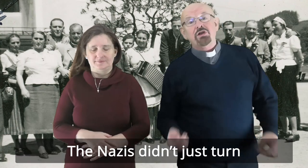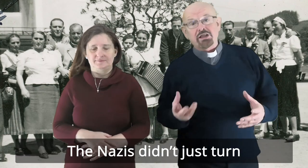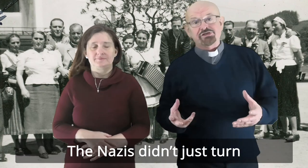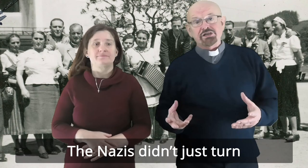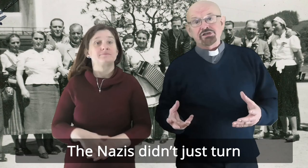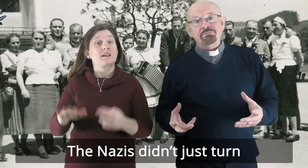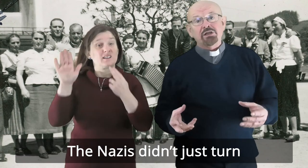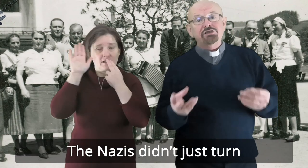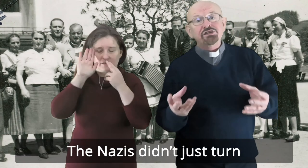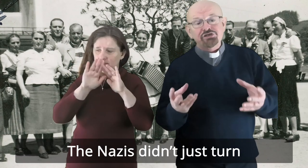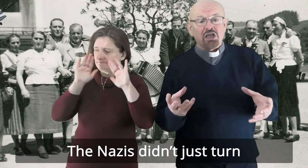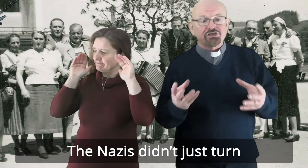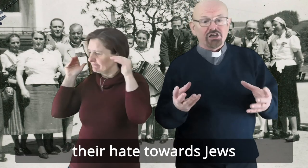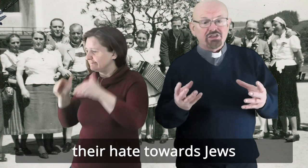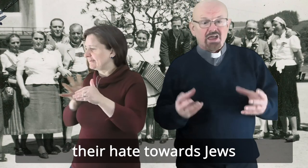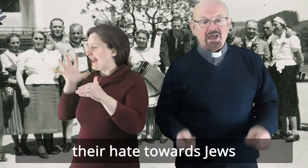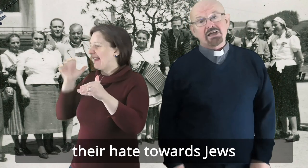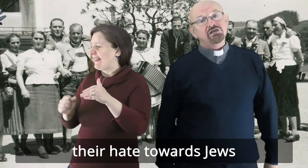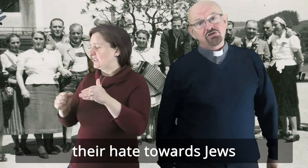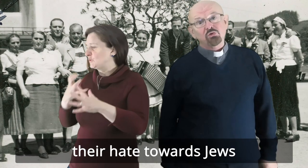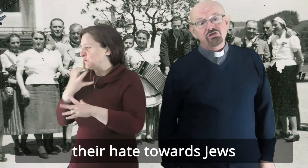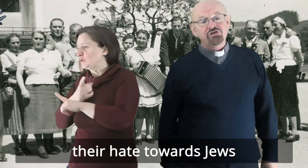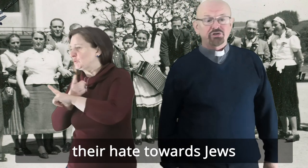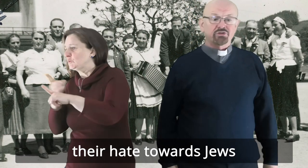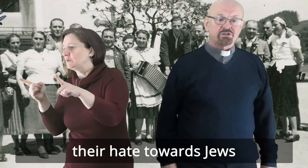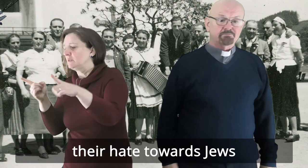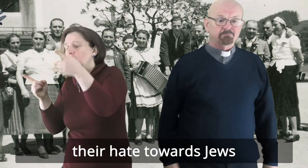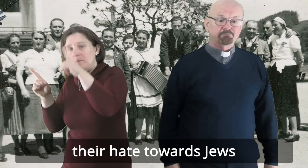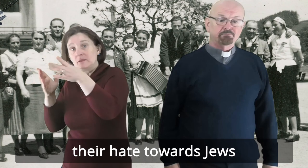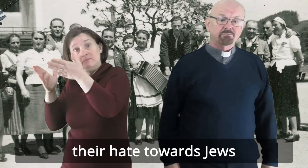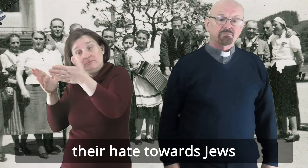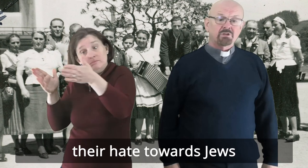The Nazis didn't just turn their hate towards Jews.